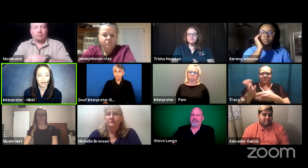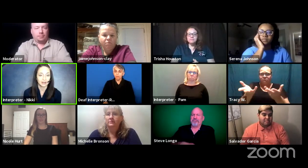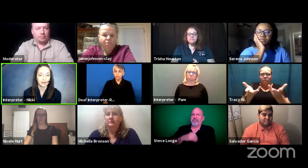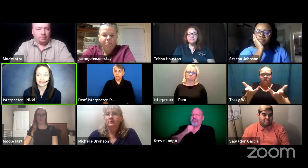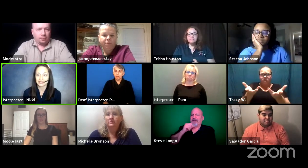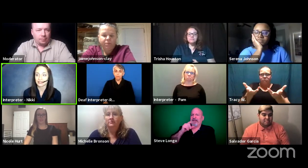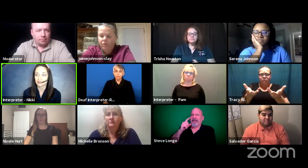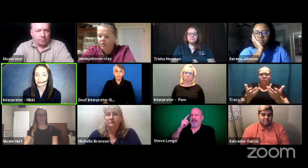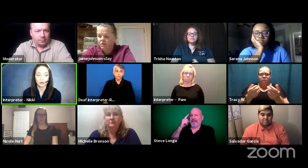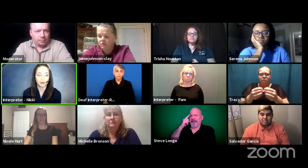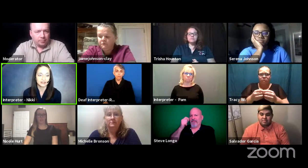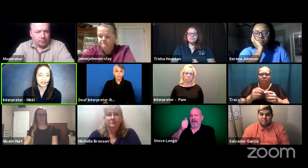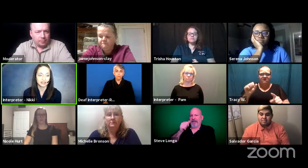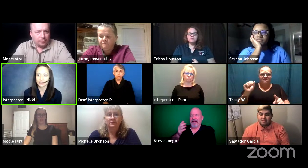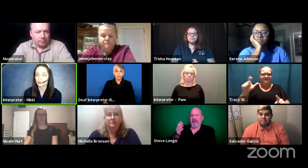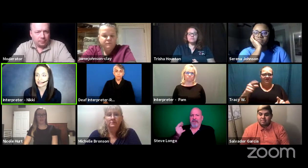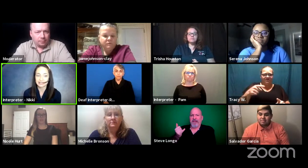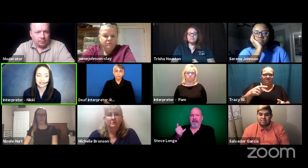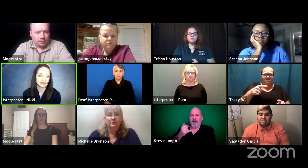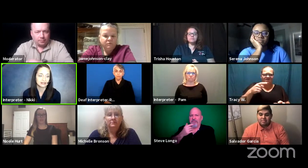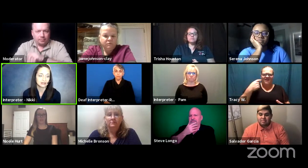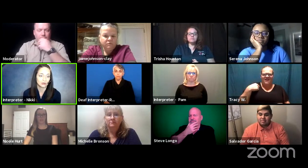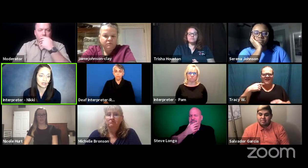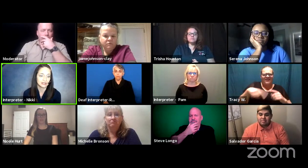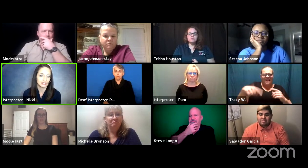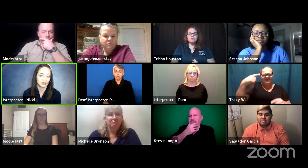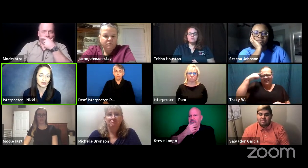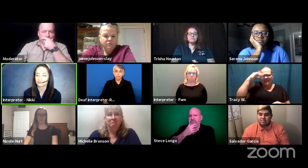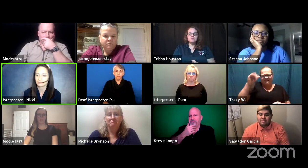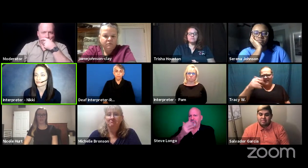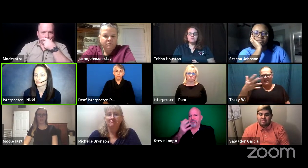I'm asking the board, is there any new business to consider?